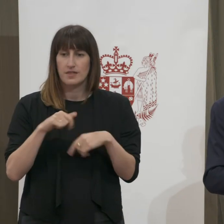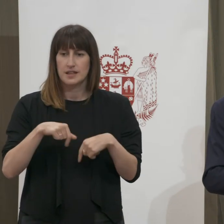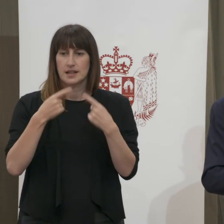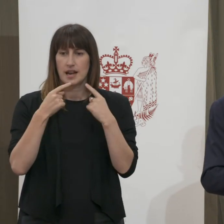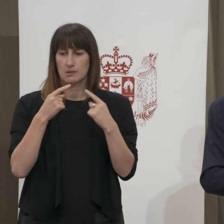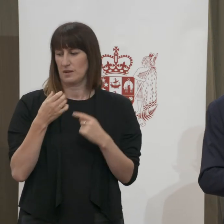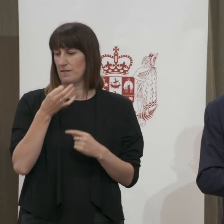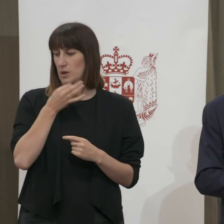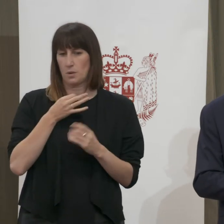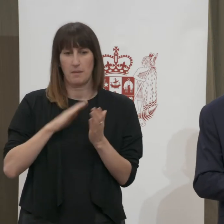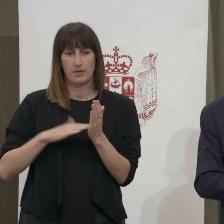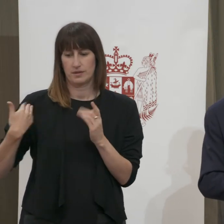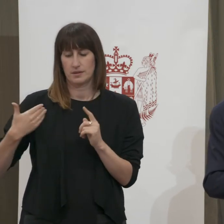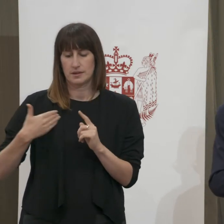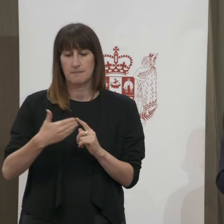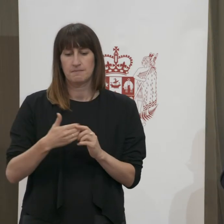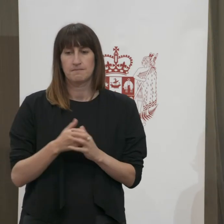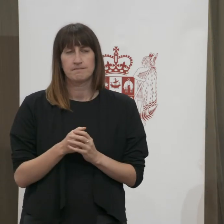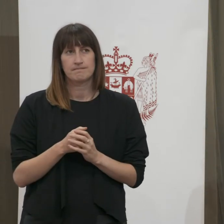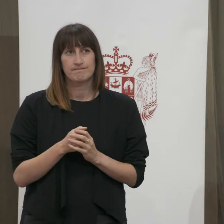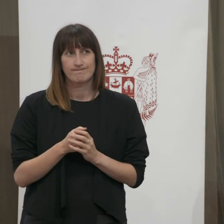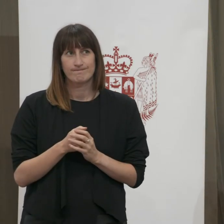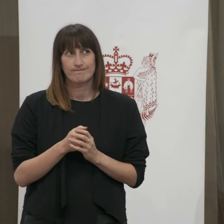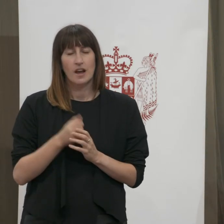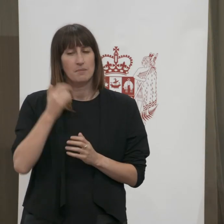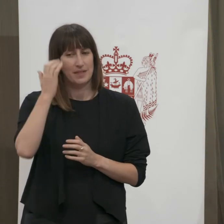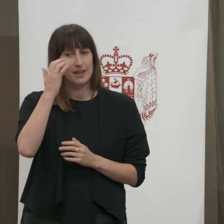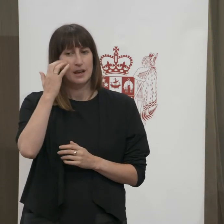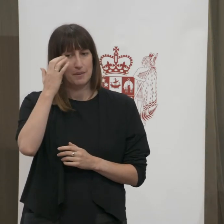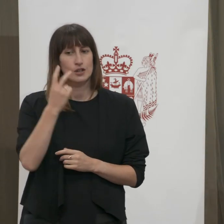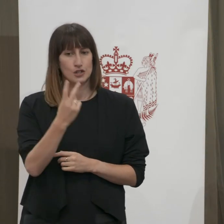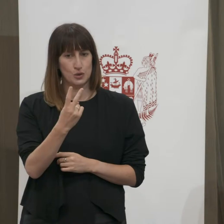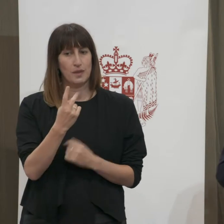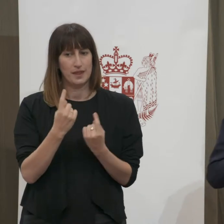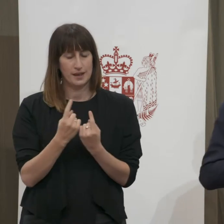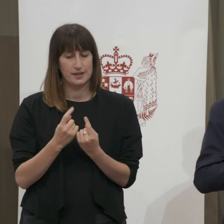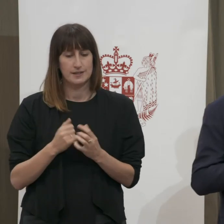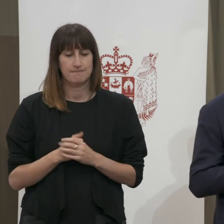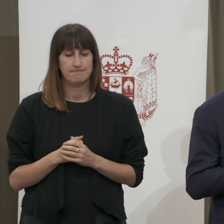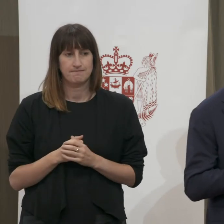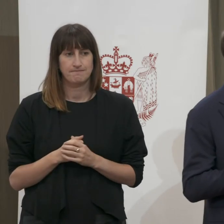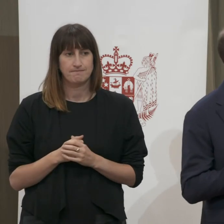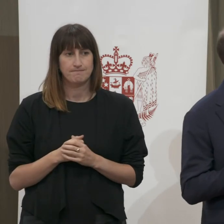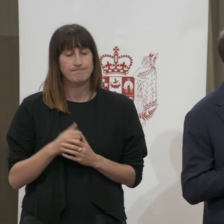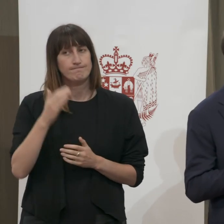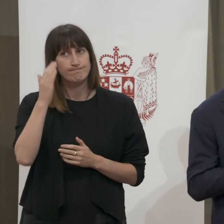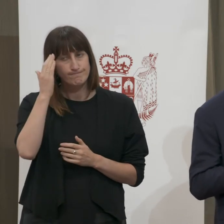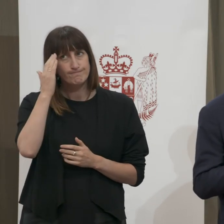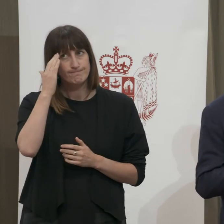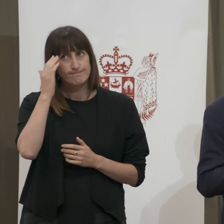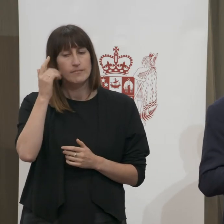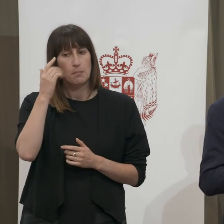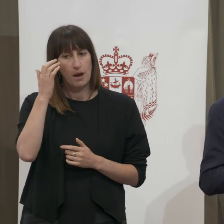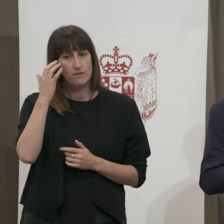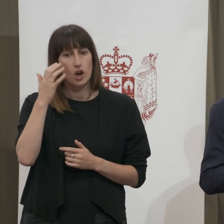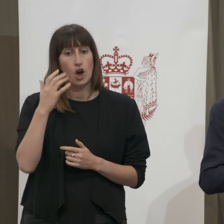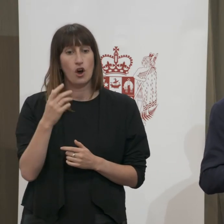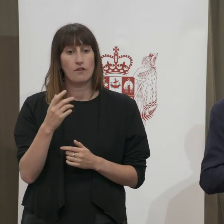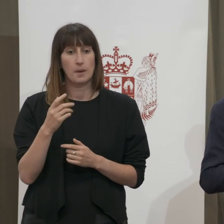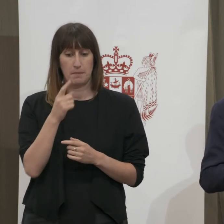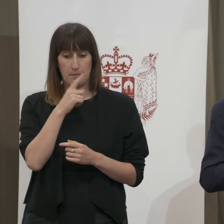last few months, I've been mindful of two things. I've been mindful of those working in the system as it is at the